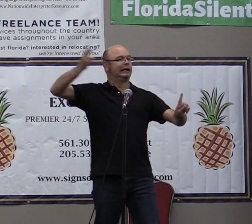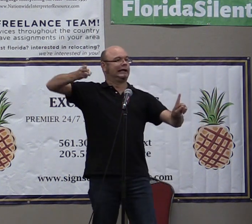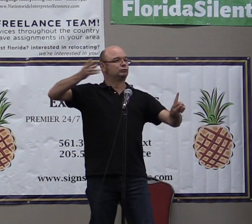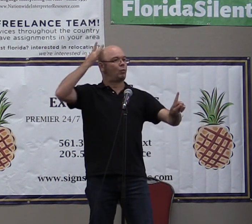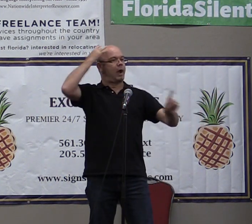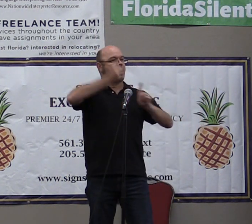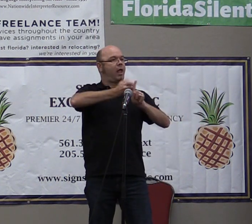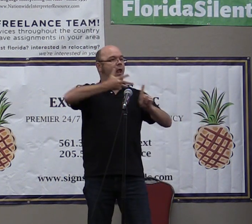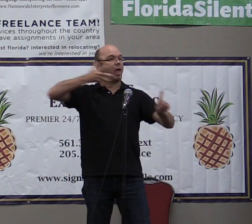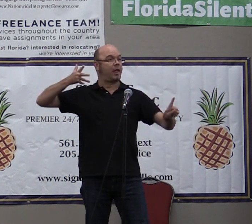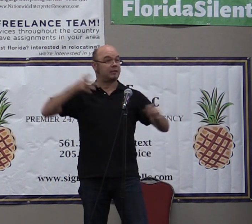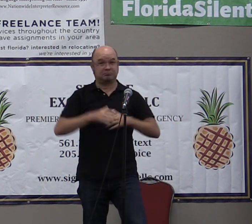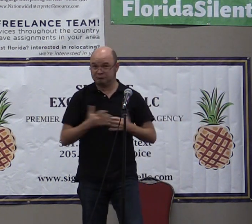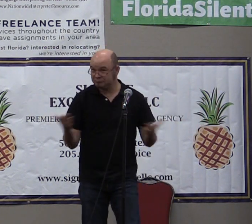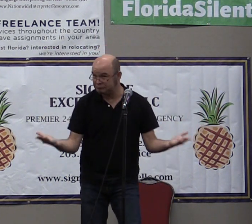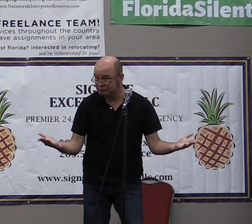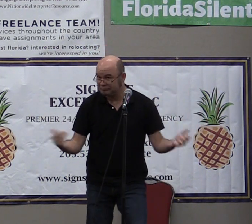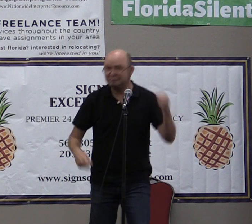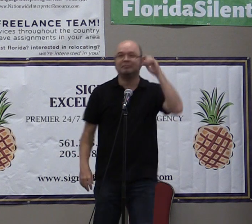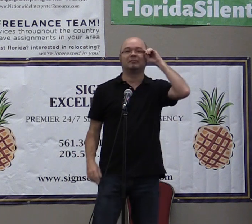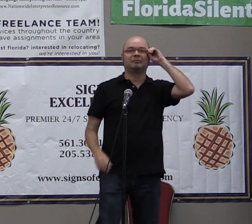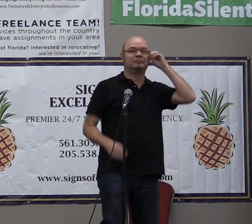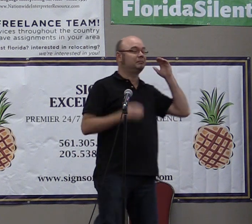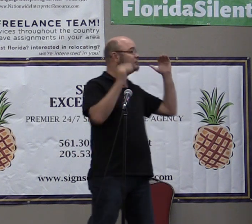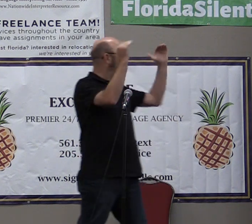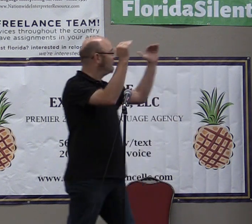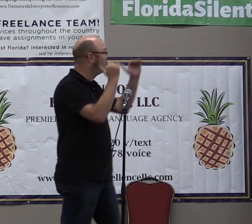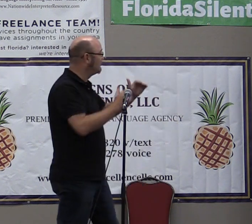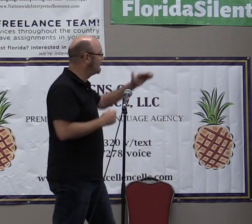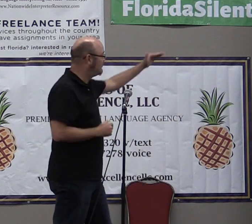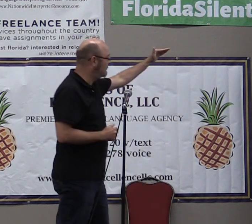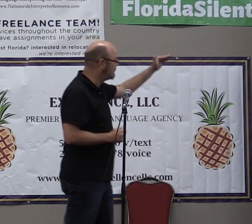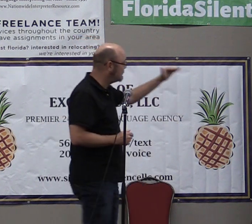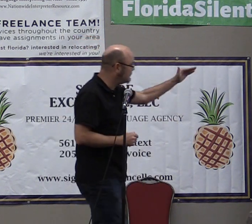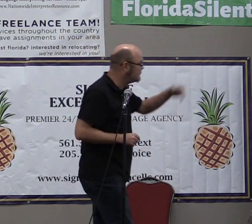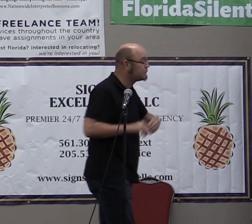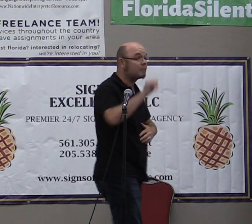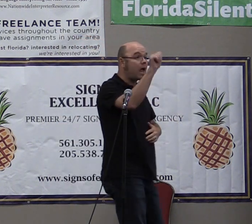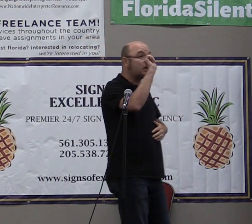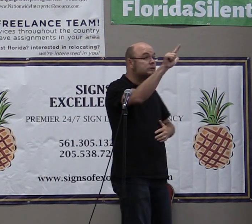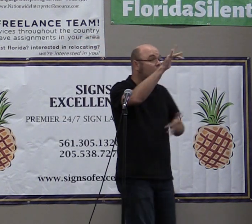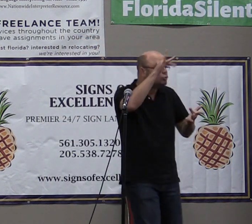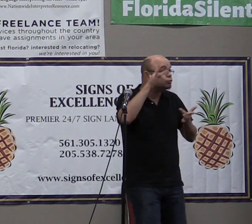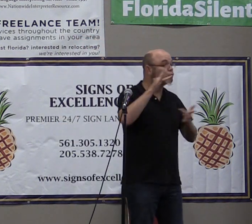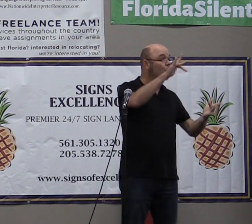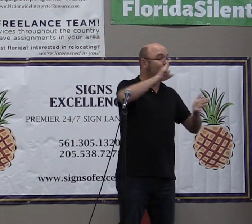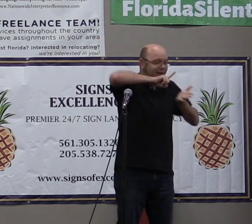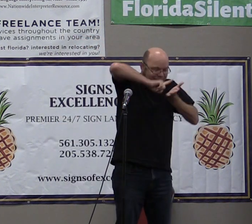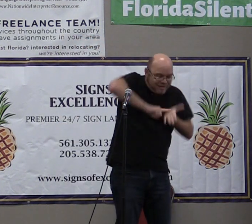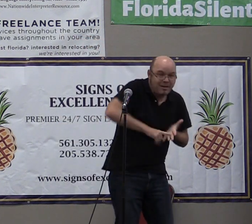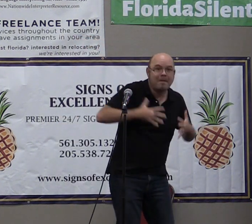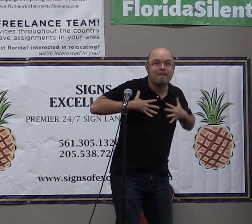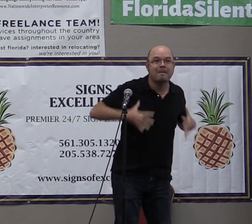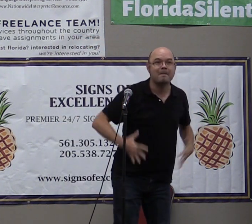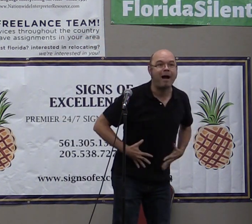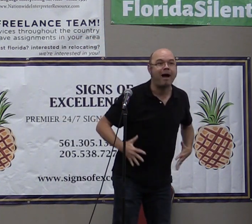We'll have different groups and we will be figuring out who's right and who's wrong.